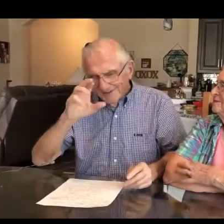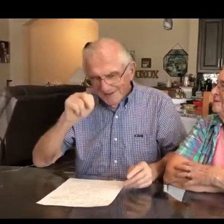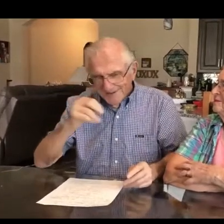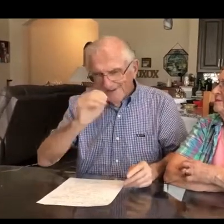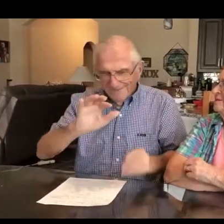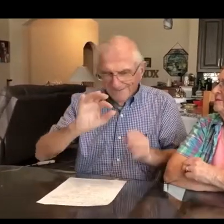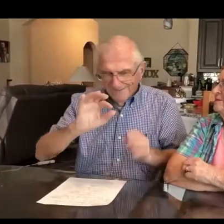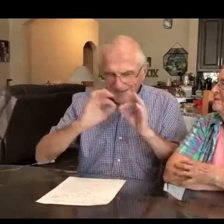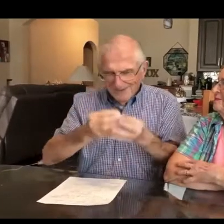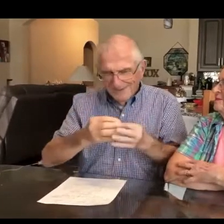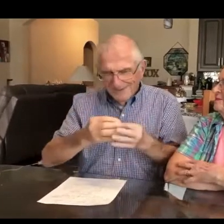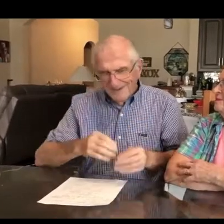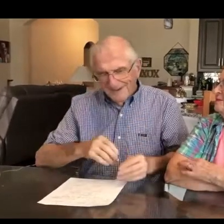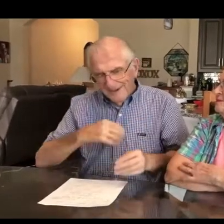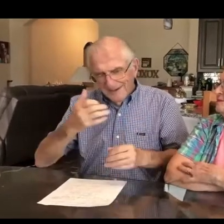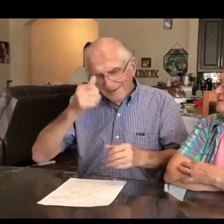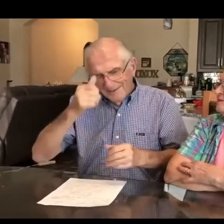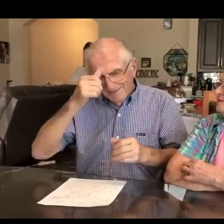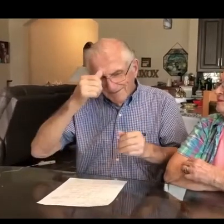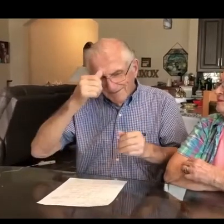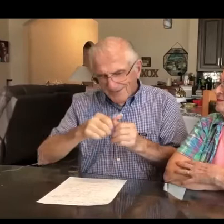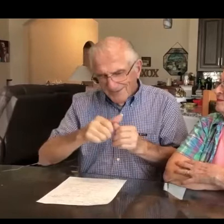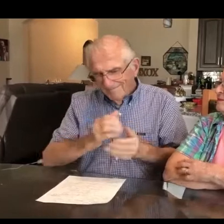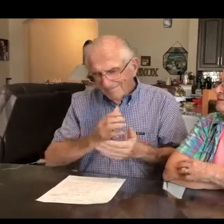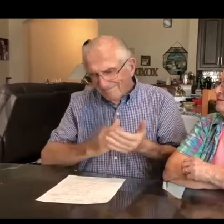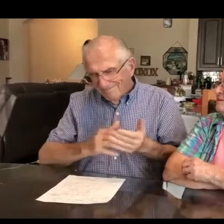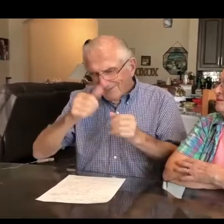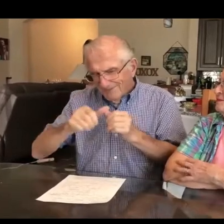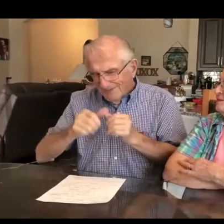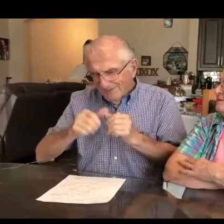to Joyce, Danny Jr. family,